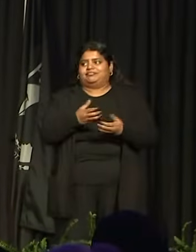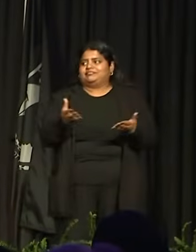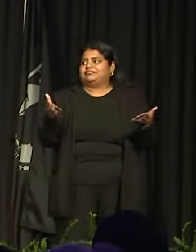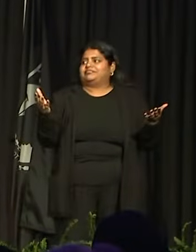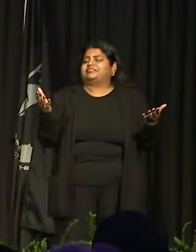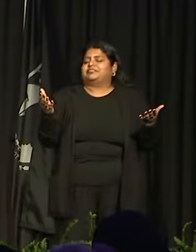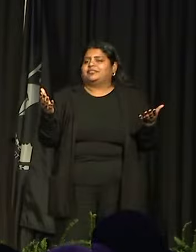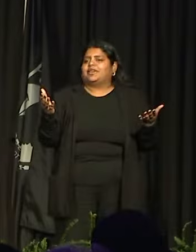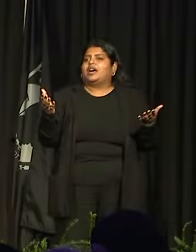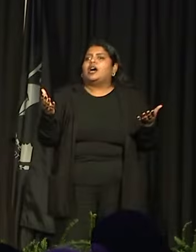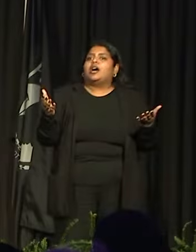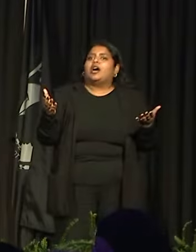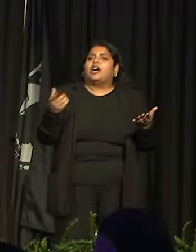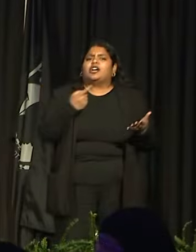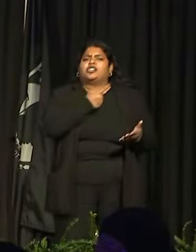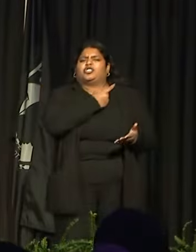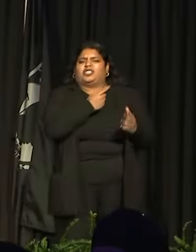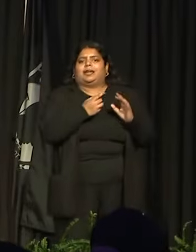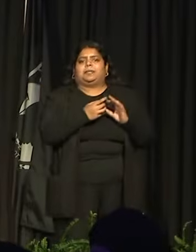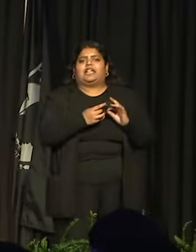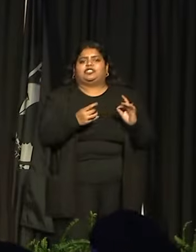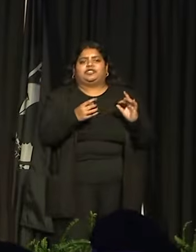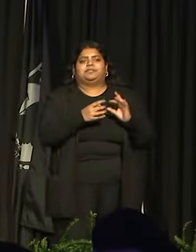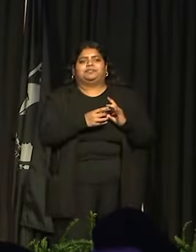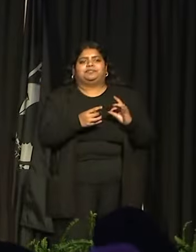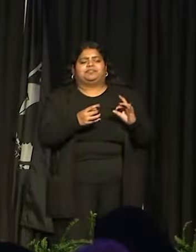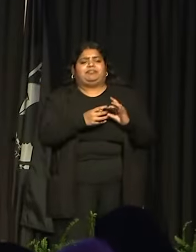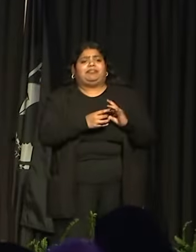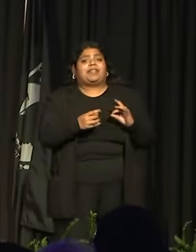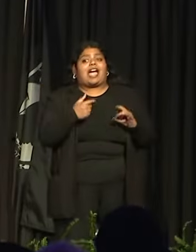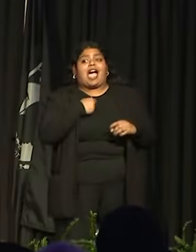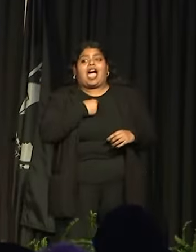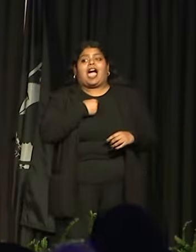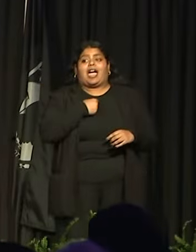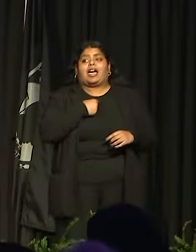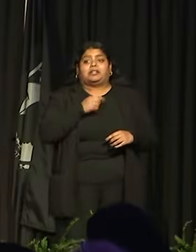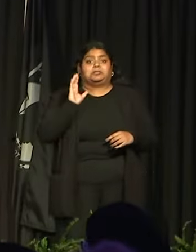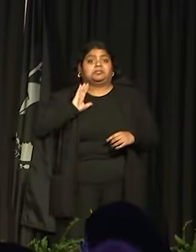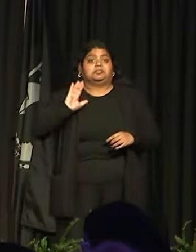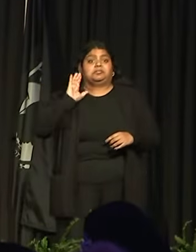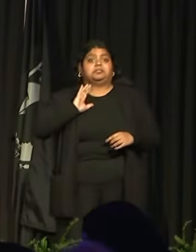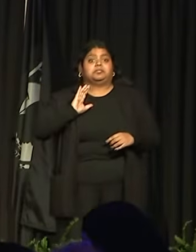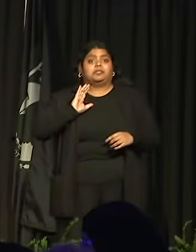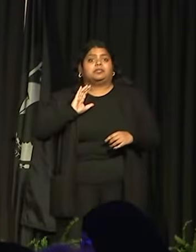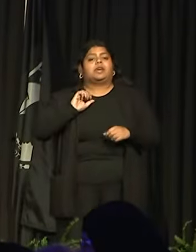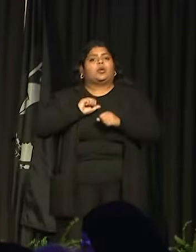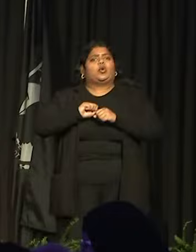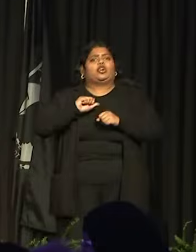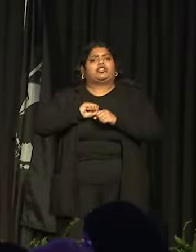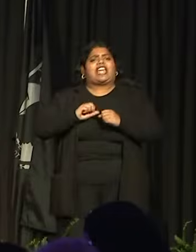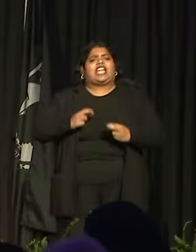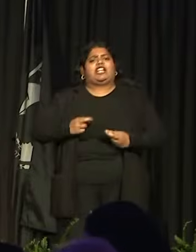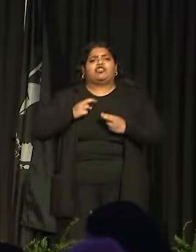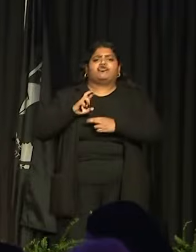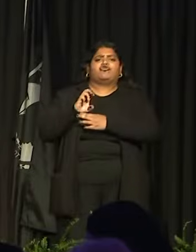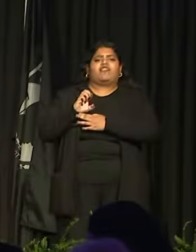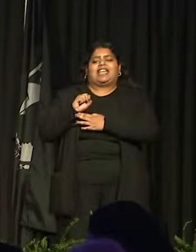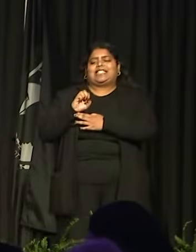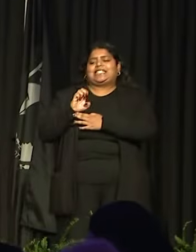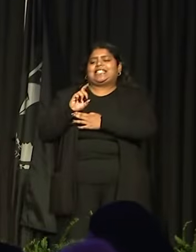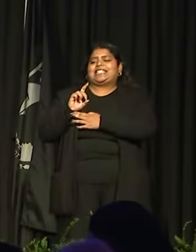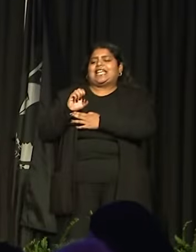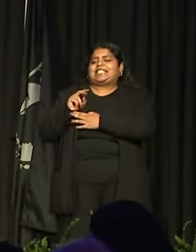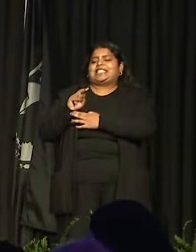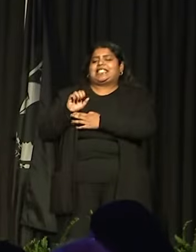one thing that I should mention is I did a residency at Lincoln Center in which I was commissioned to write